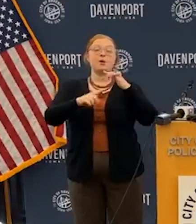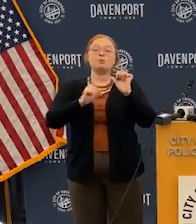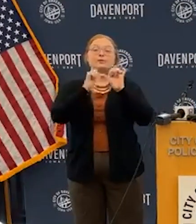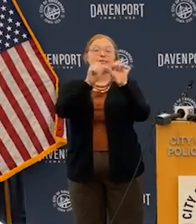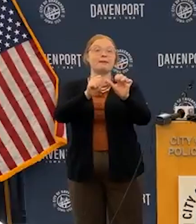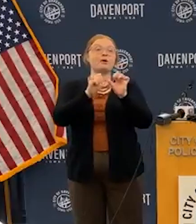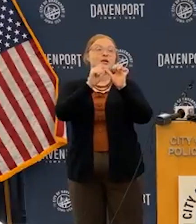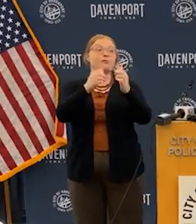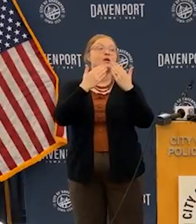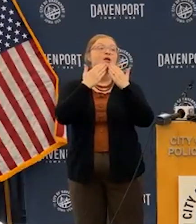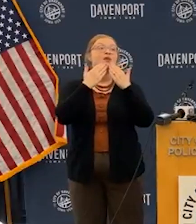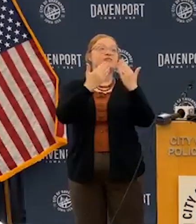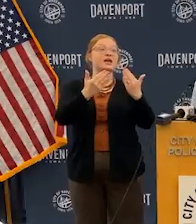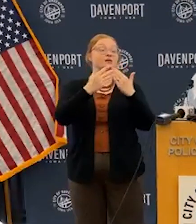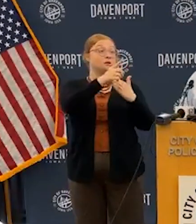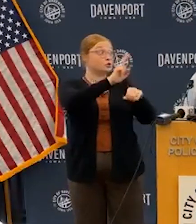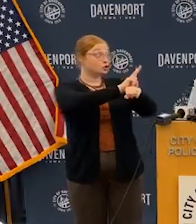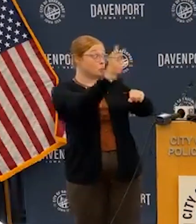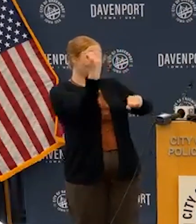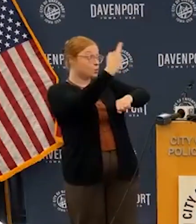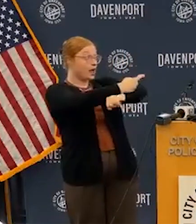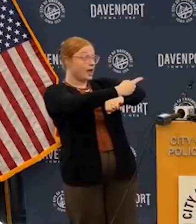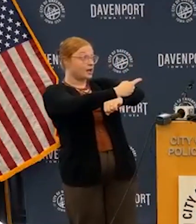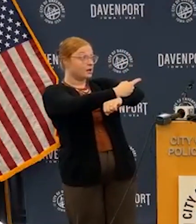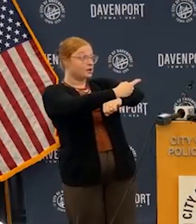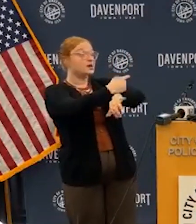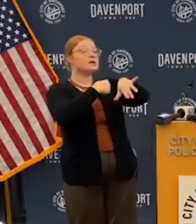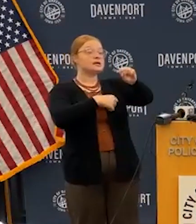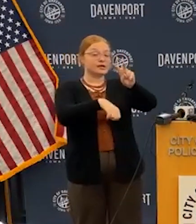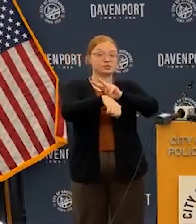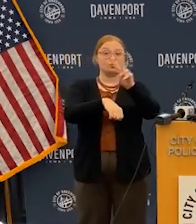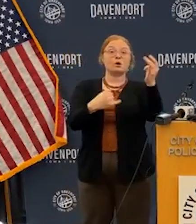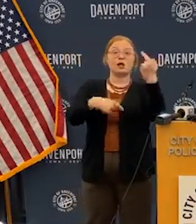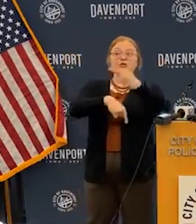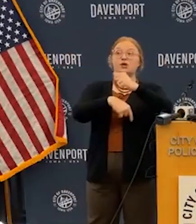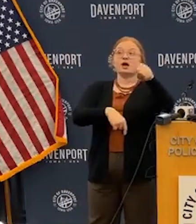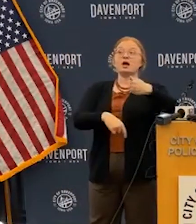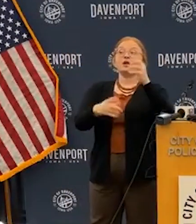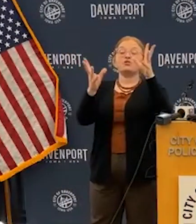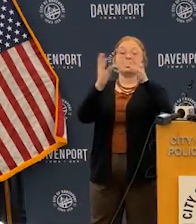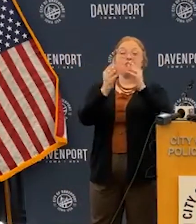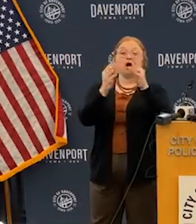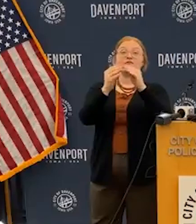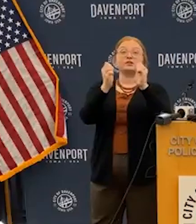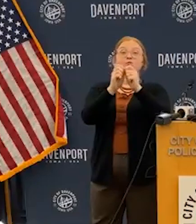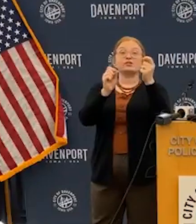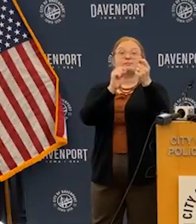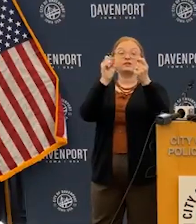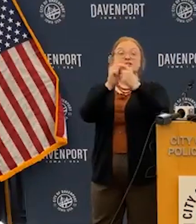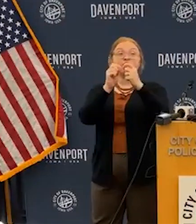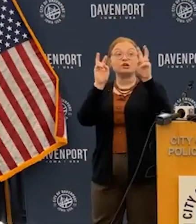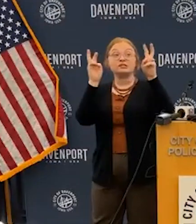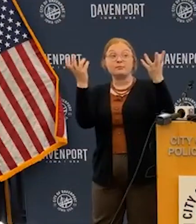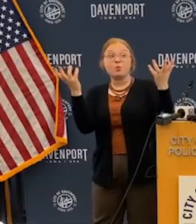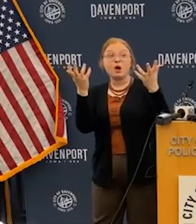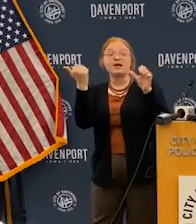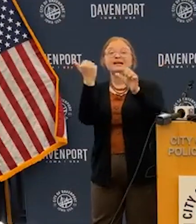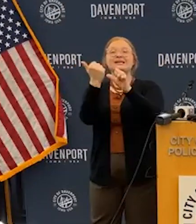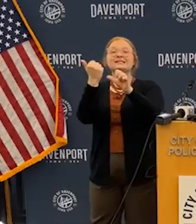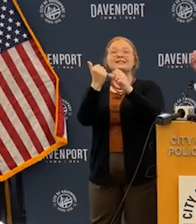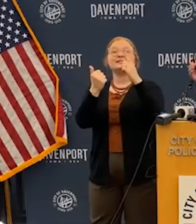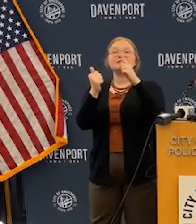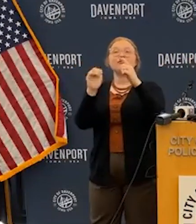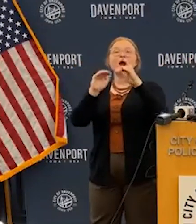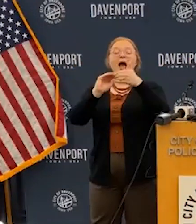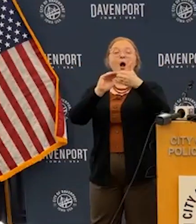have another one on a particular interest of assistance that the city's providing, and a culmination of some of that up to this point, which doesn't mean it's the